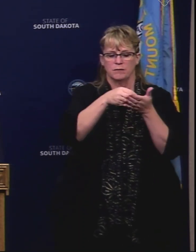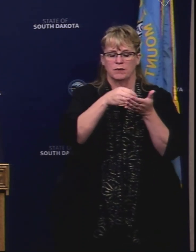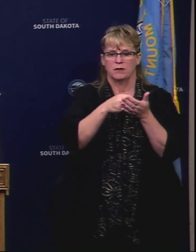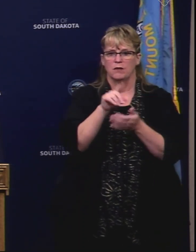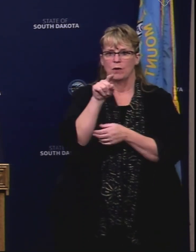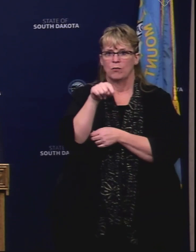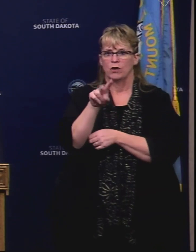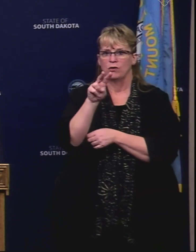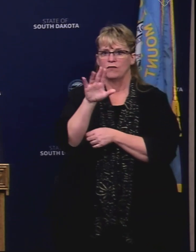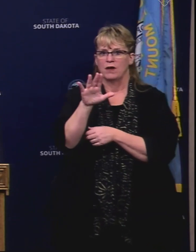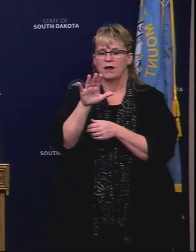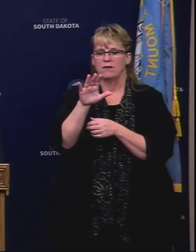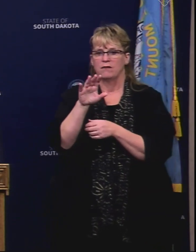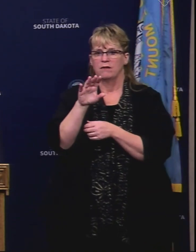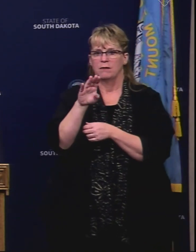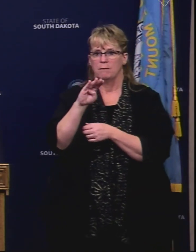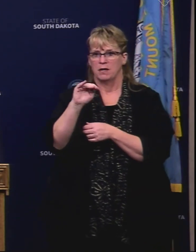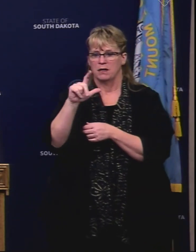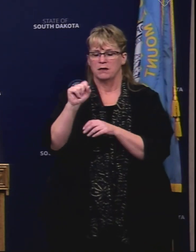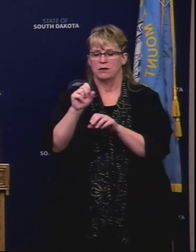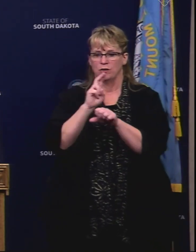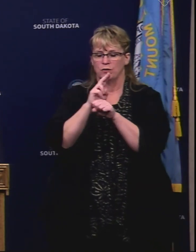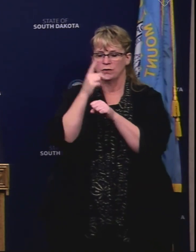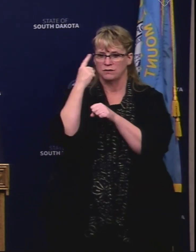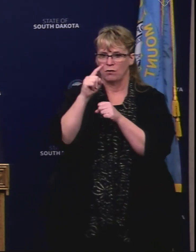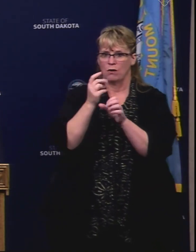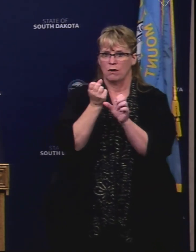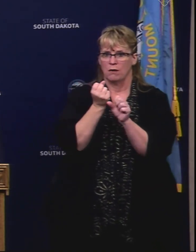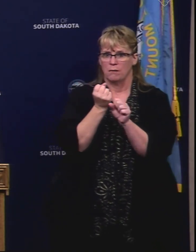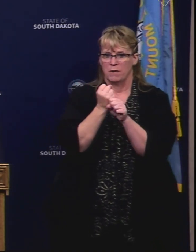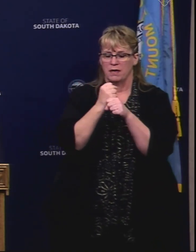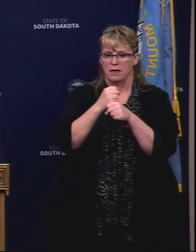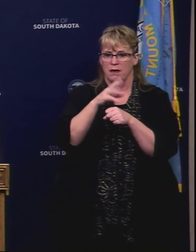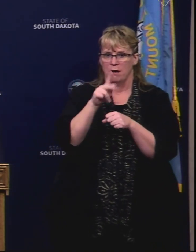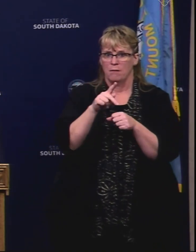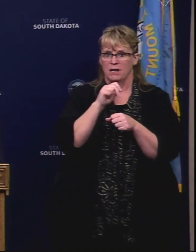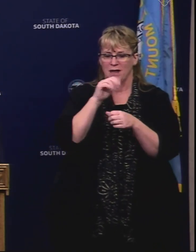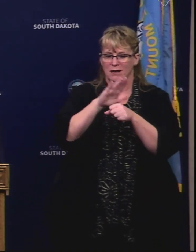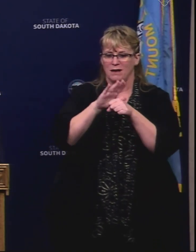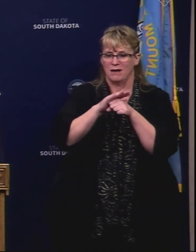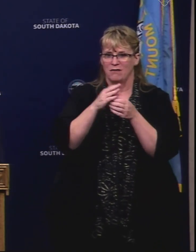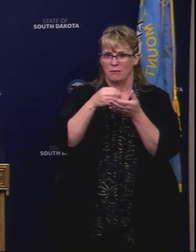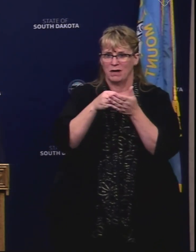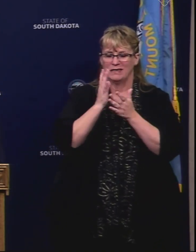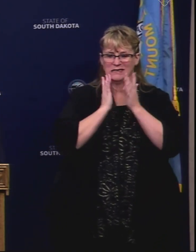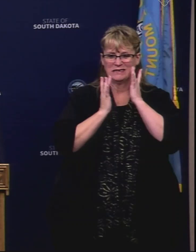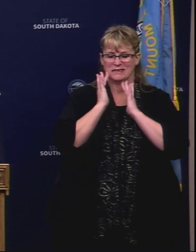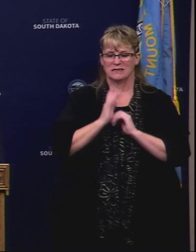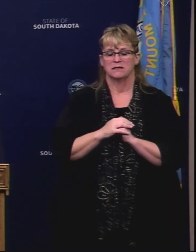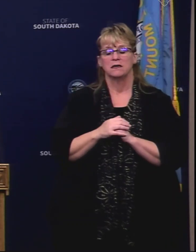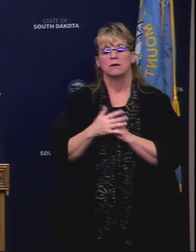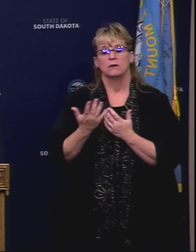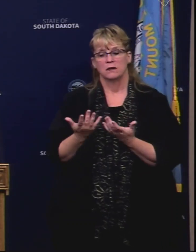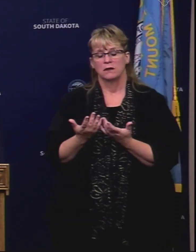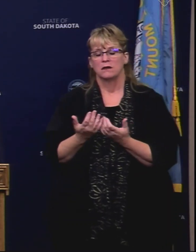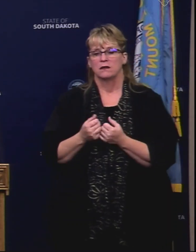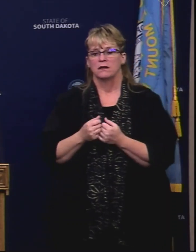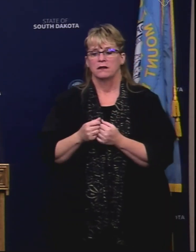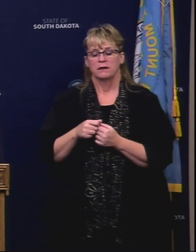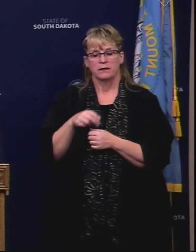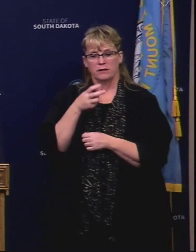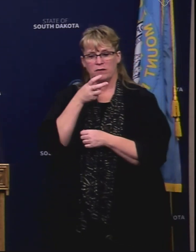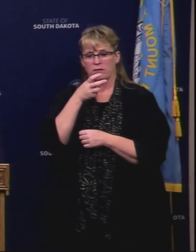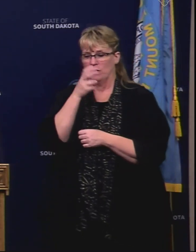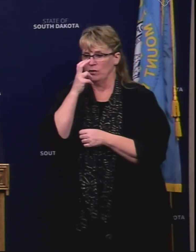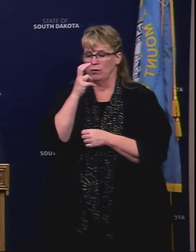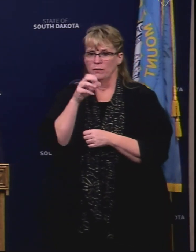$1.25 billion would be allowed to be used for making up revenue shortfalls? Well, they seem pretty firm in making sure that